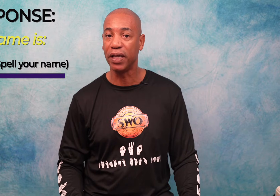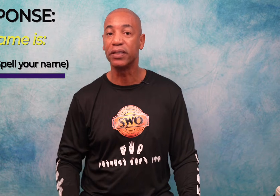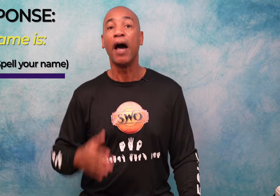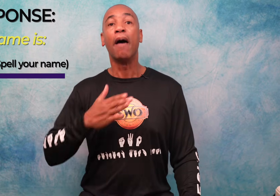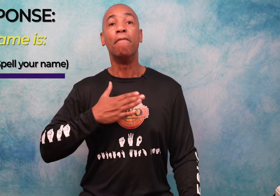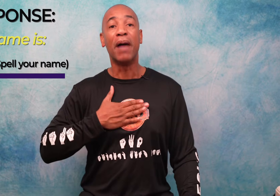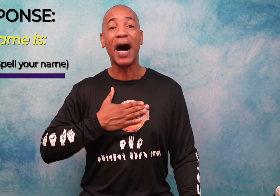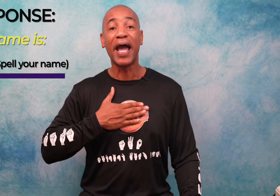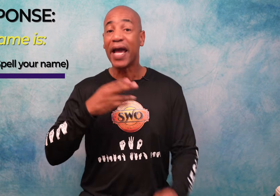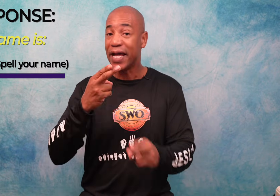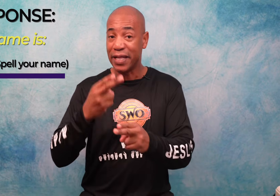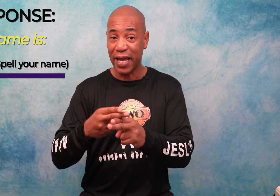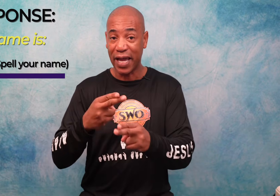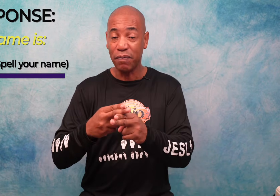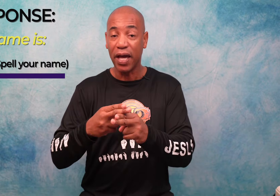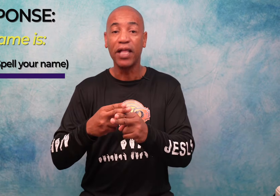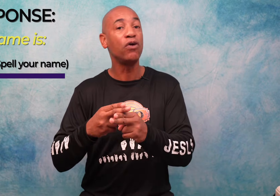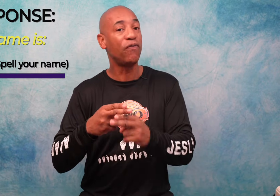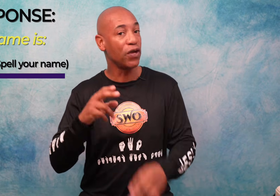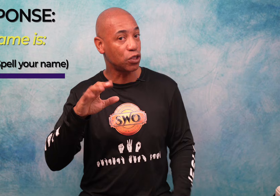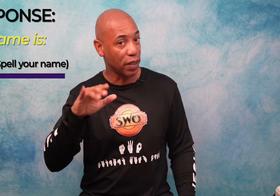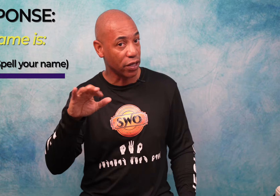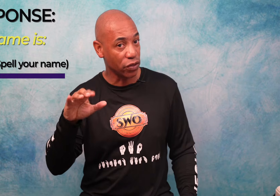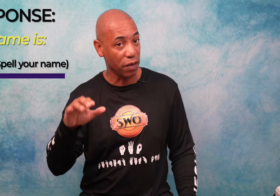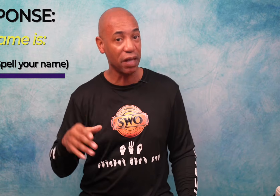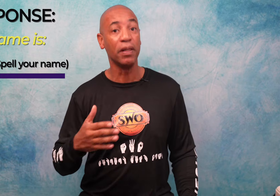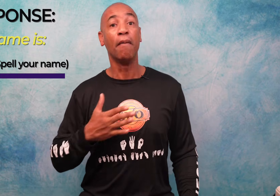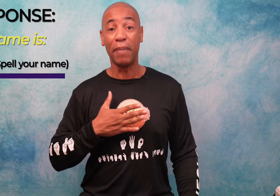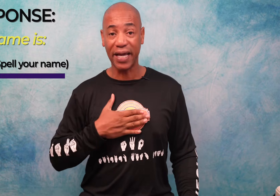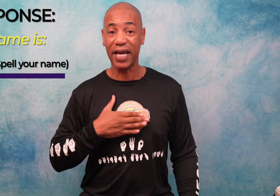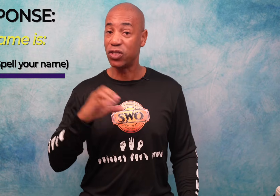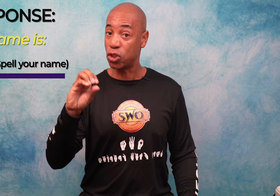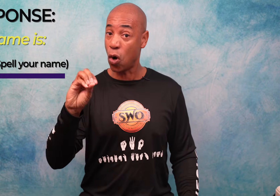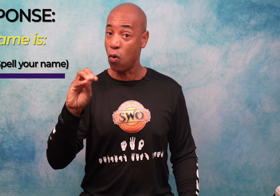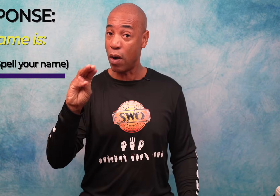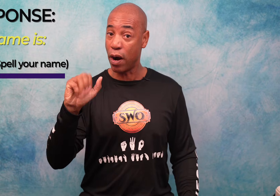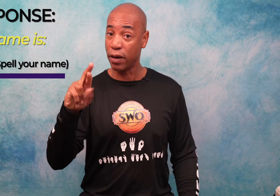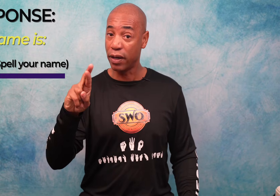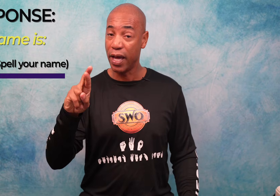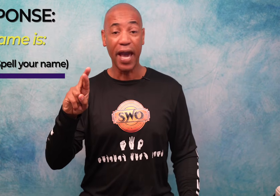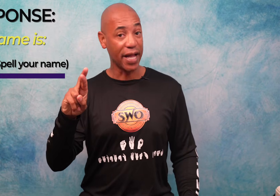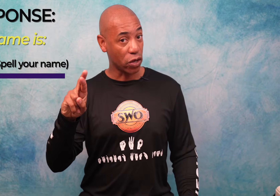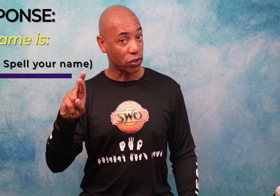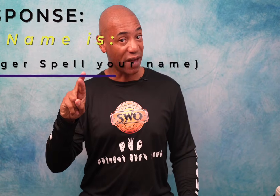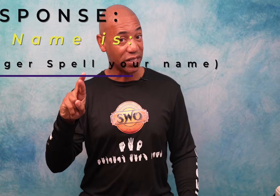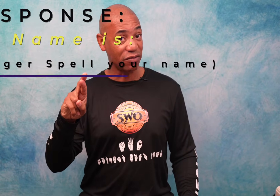is my name, and then you would finger spell out your name. In my case, it's Omar, and I also have a deaf